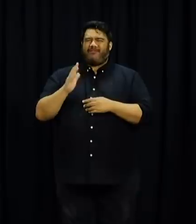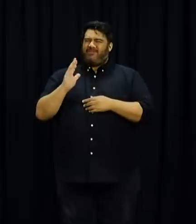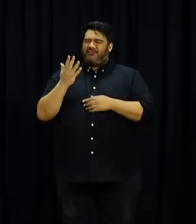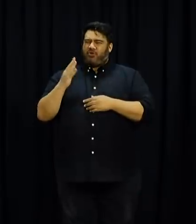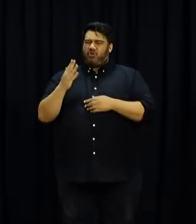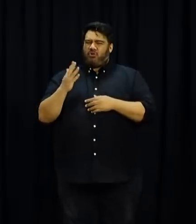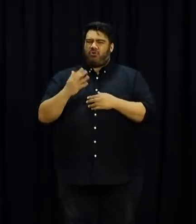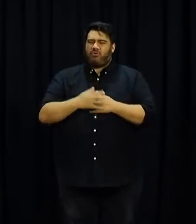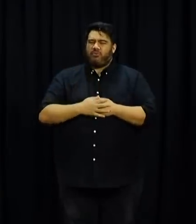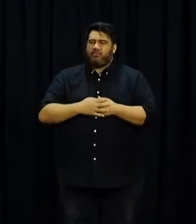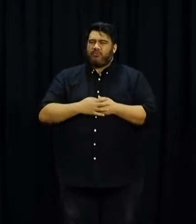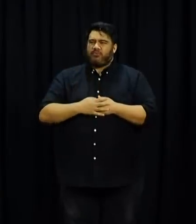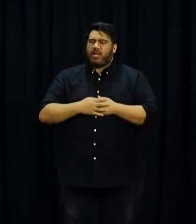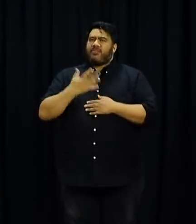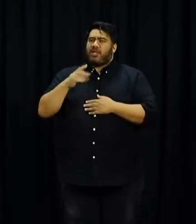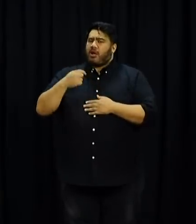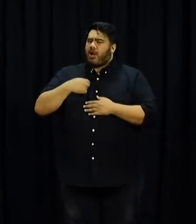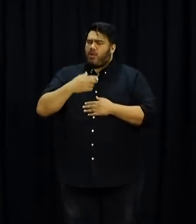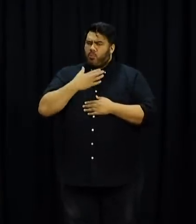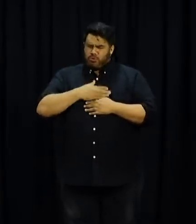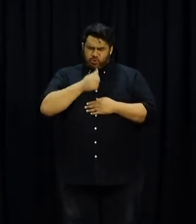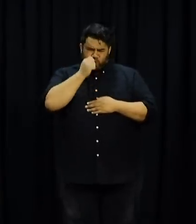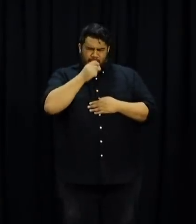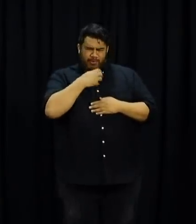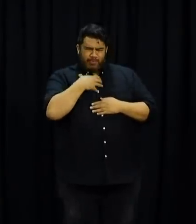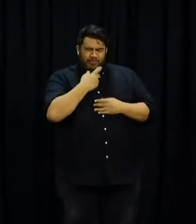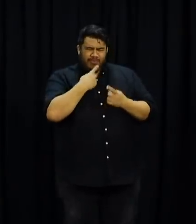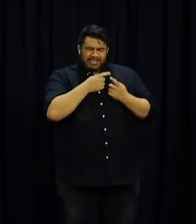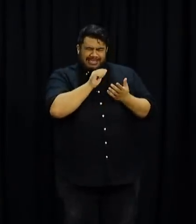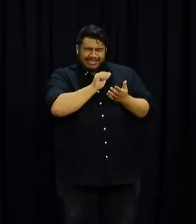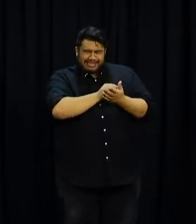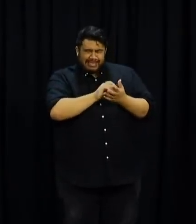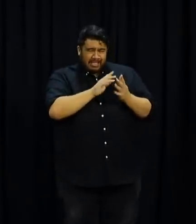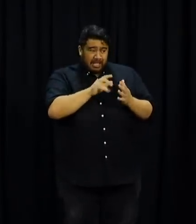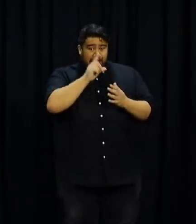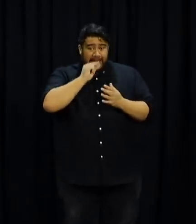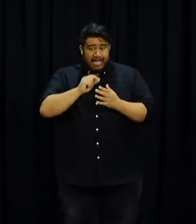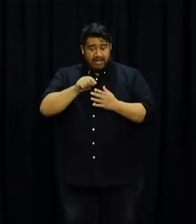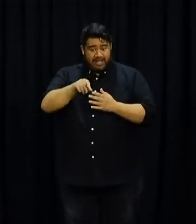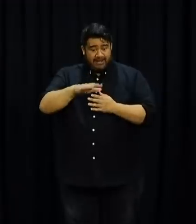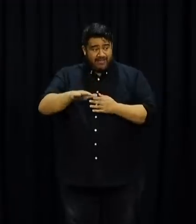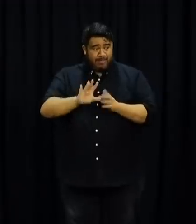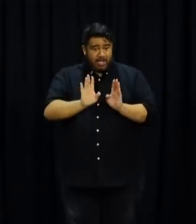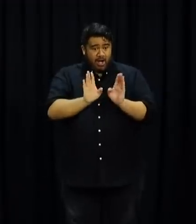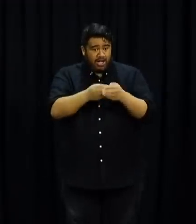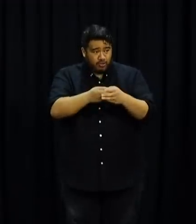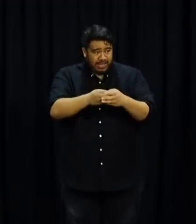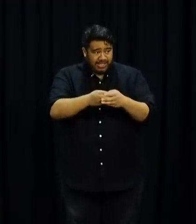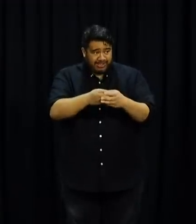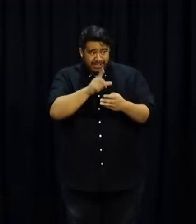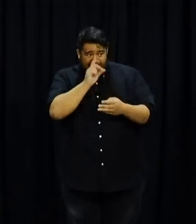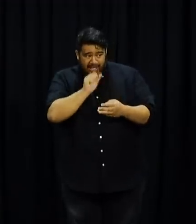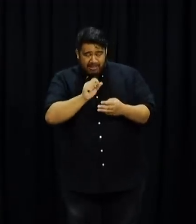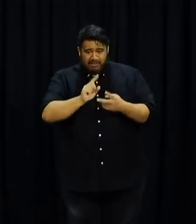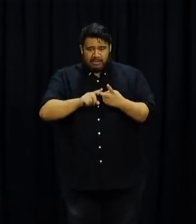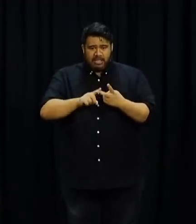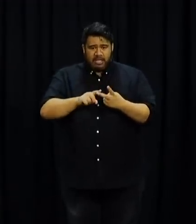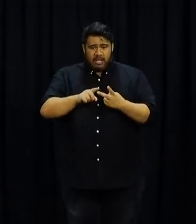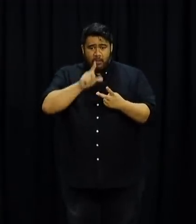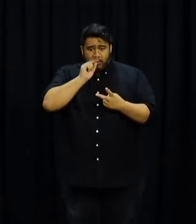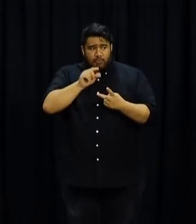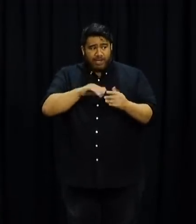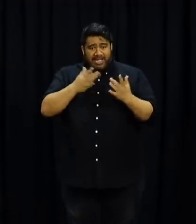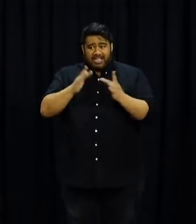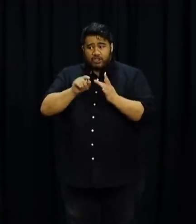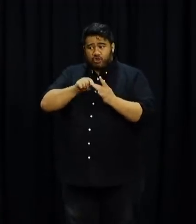wanted answered before we convened to make decisions, including can we isolate the potential source? Is there any connection to border